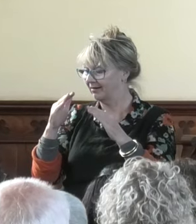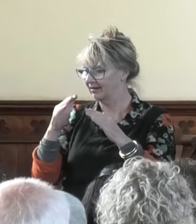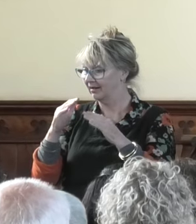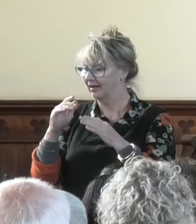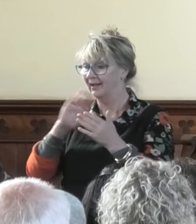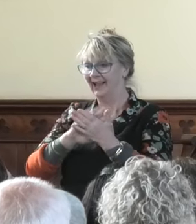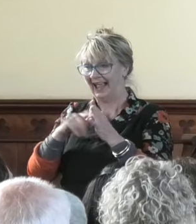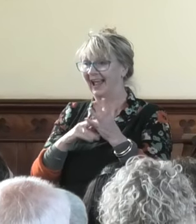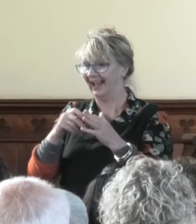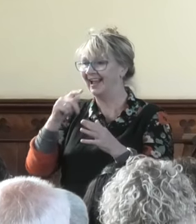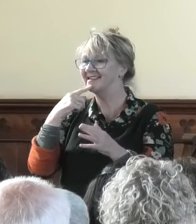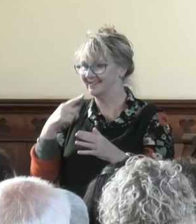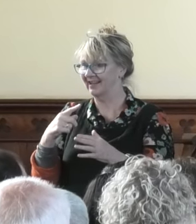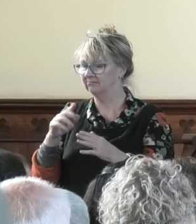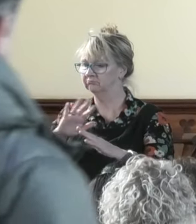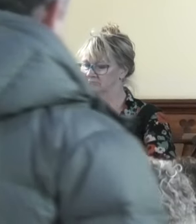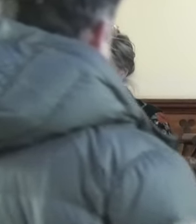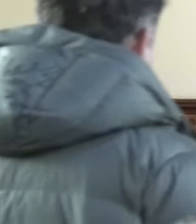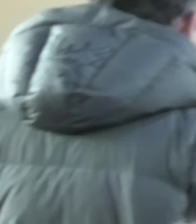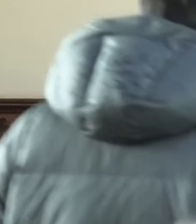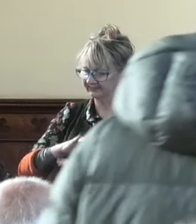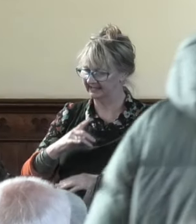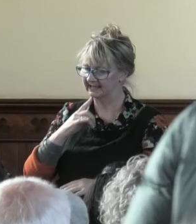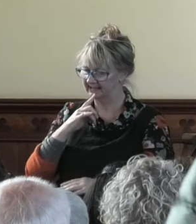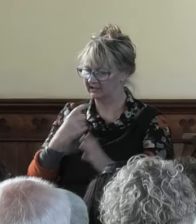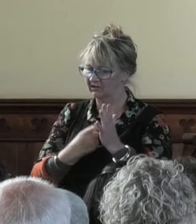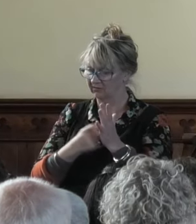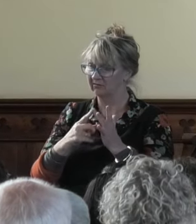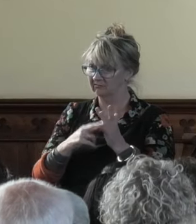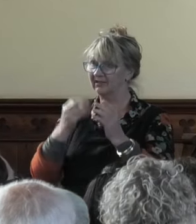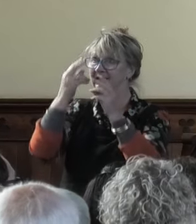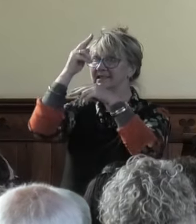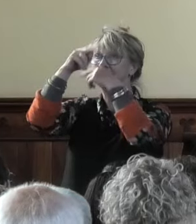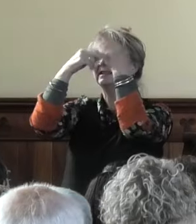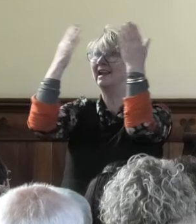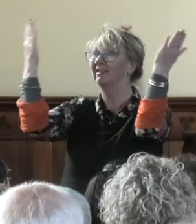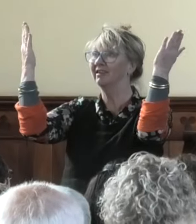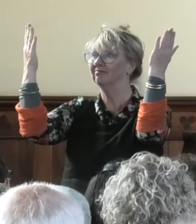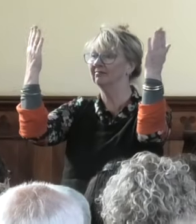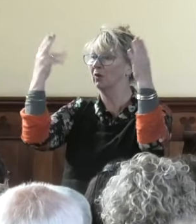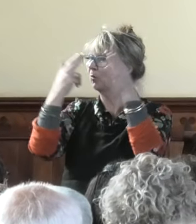he was able to say with calm assurance that Rinska is now in heaven with the Lord that she loved.